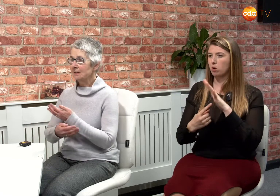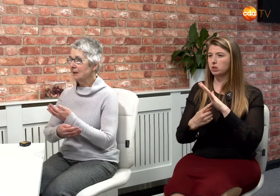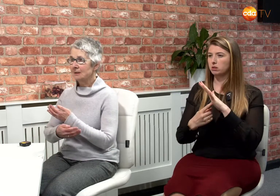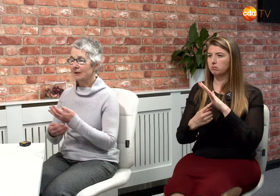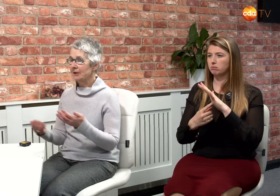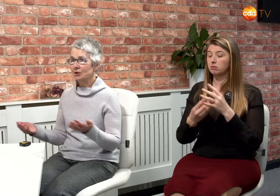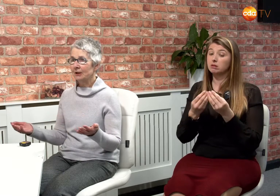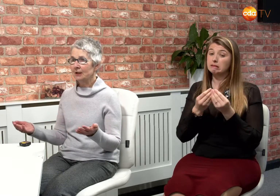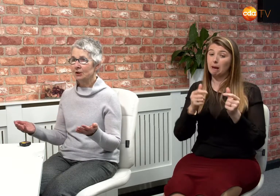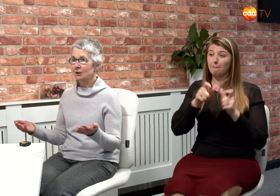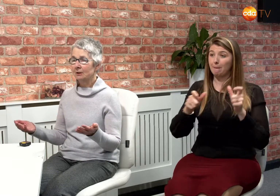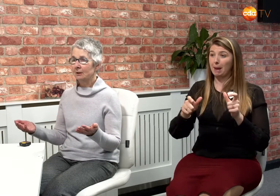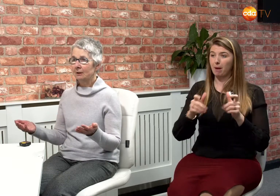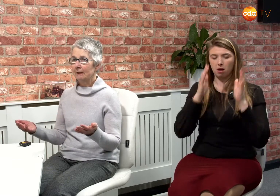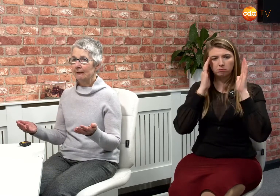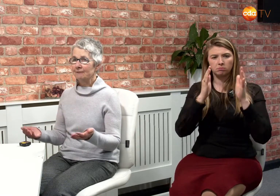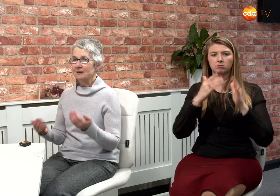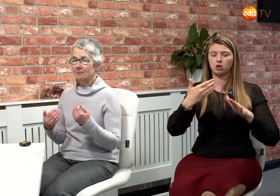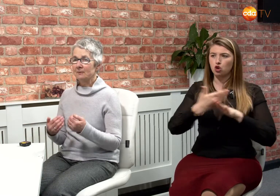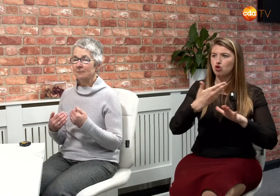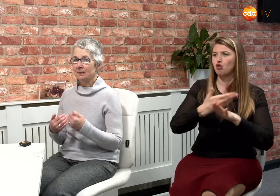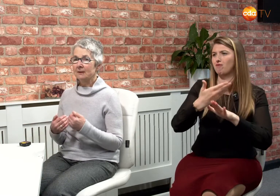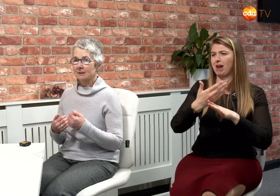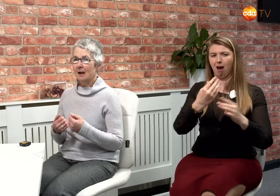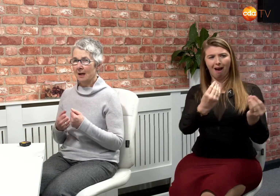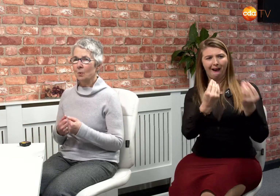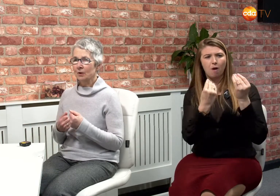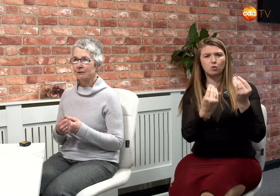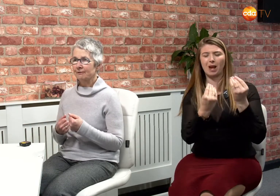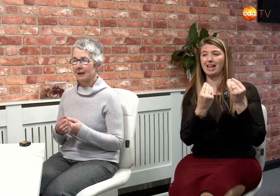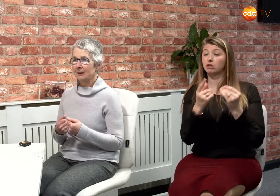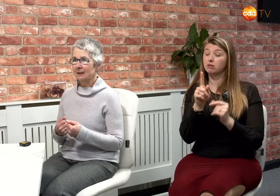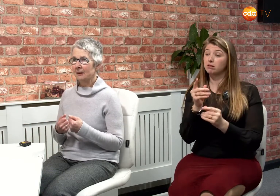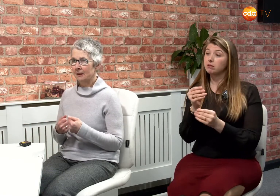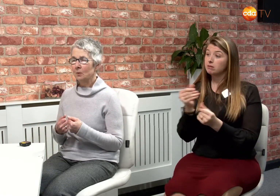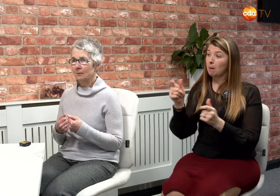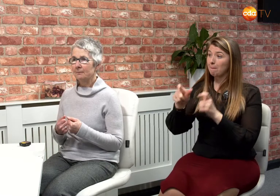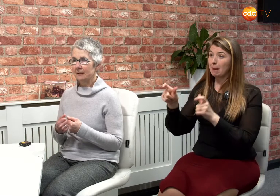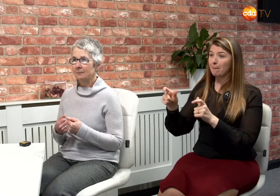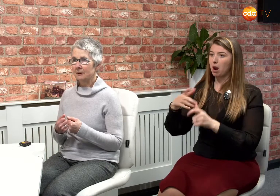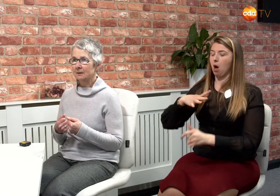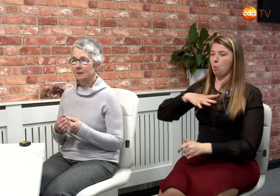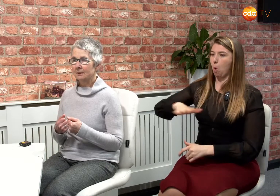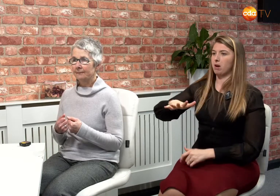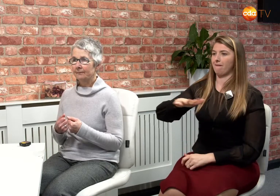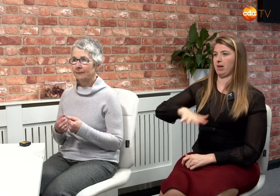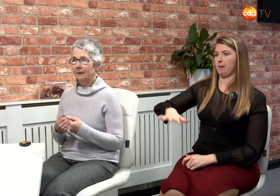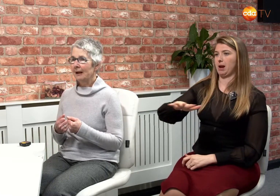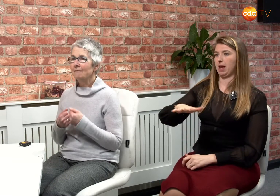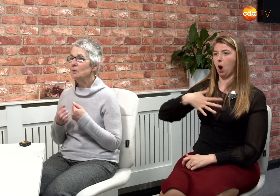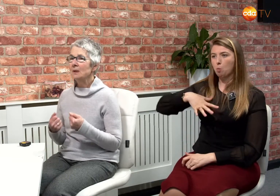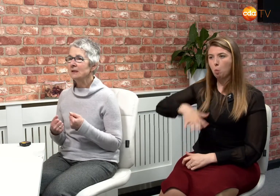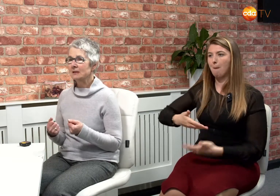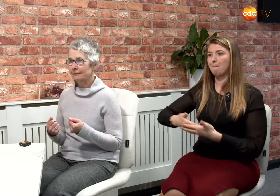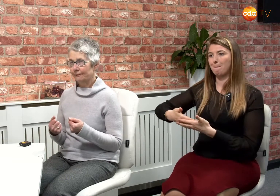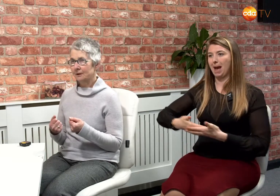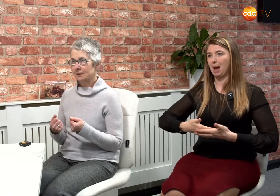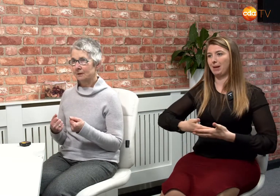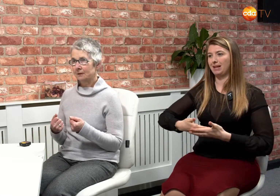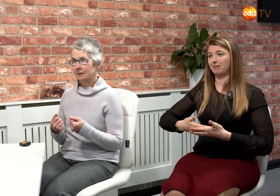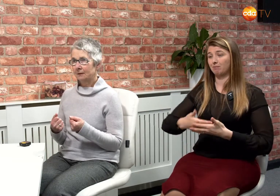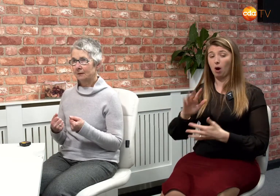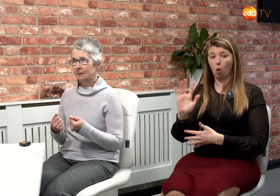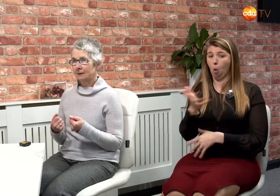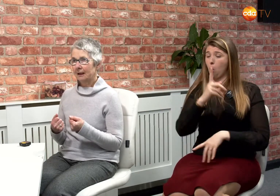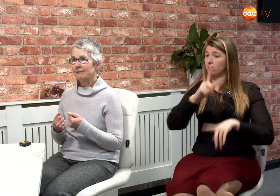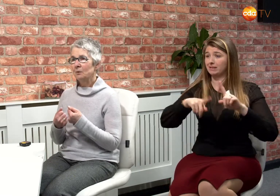career and it's their education. And for some people, it's, I want a family, I want babies. Everyone is